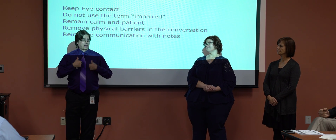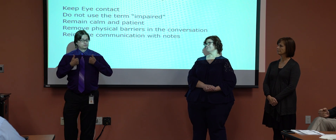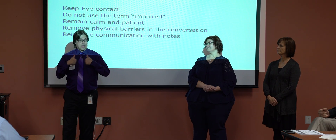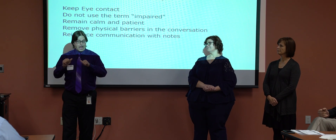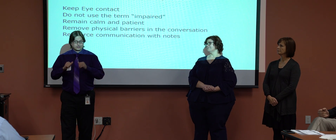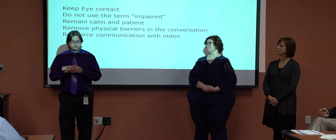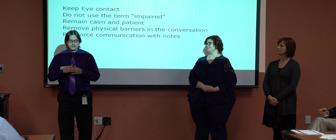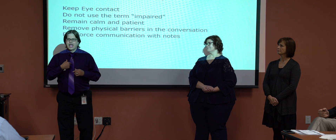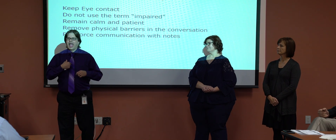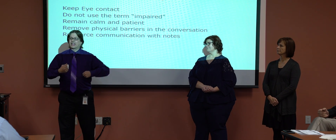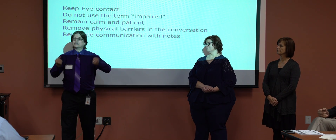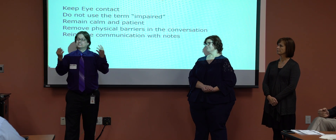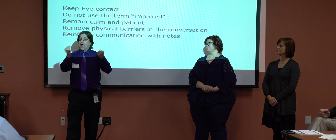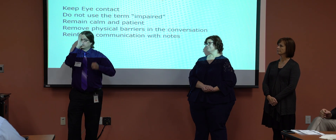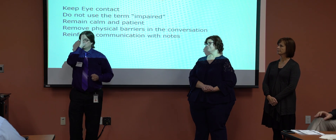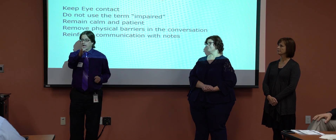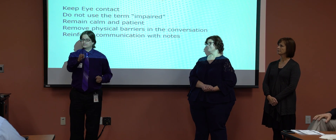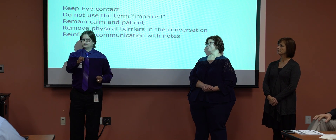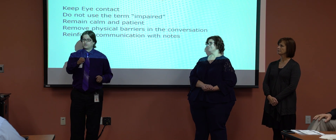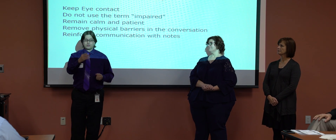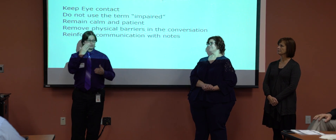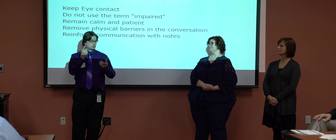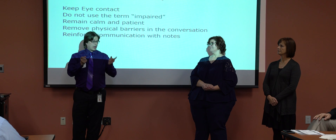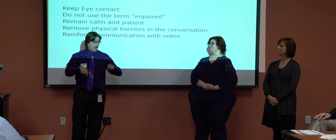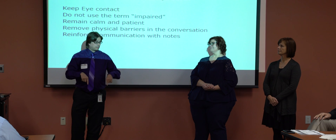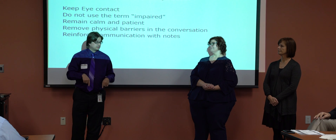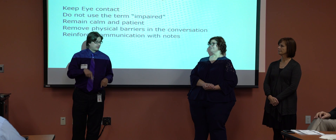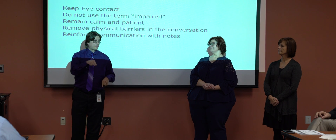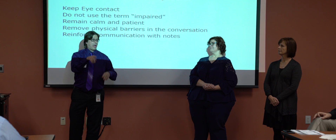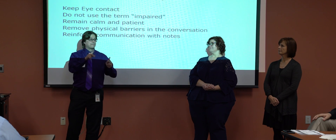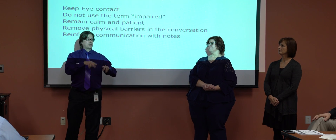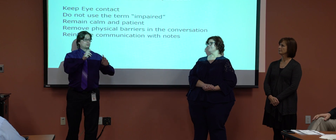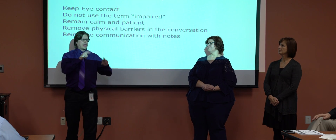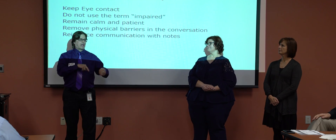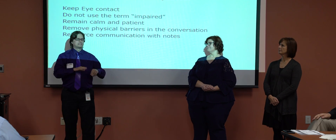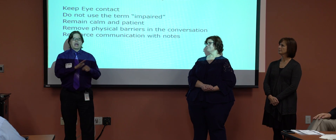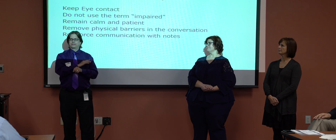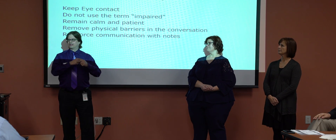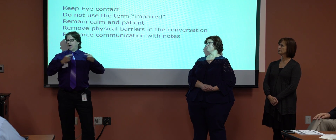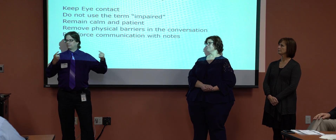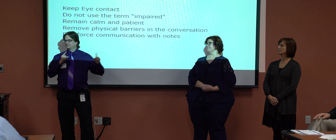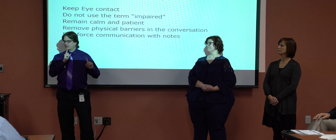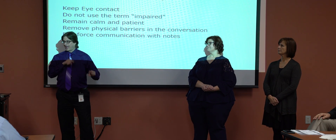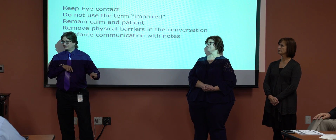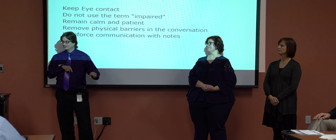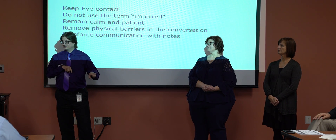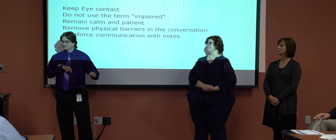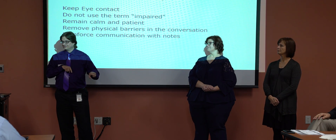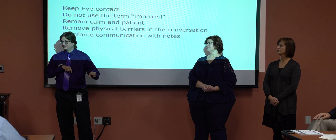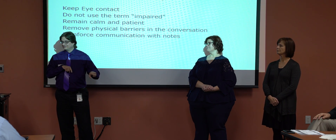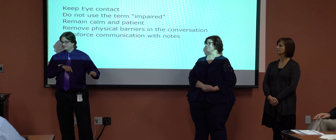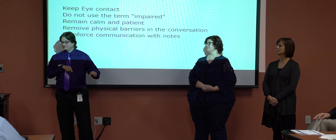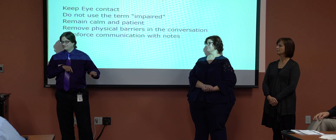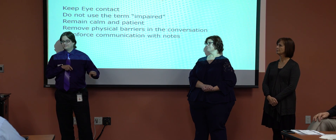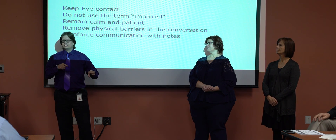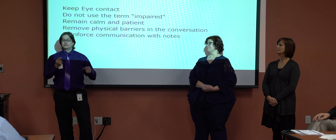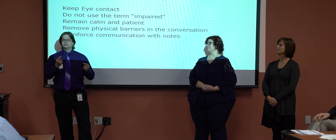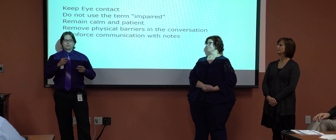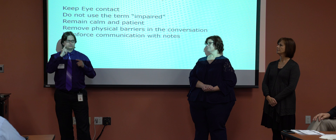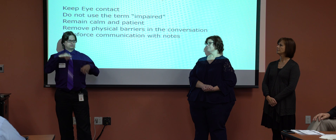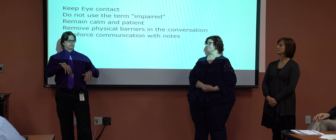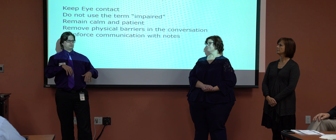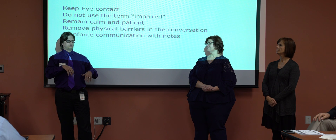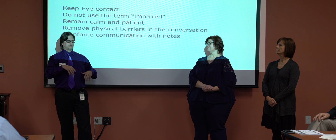down on. Another time I've tried it and I signed to the person instead of asking for pen and paper. And that person's reaction was